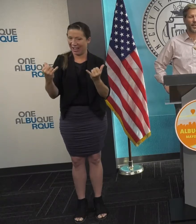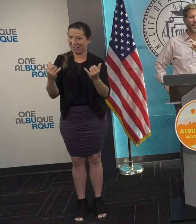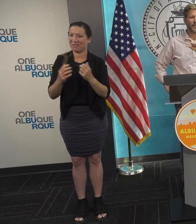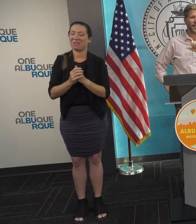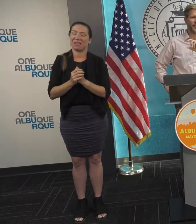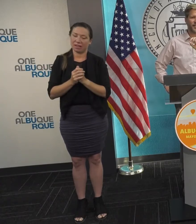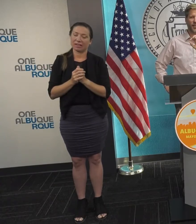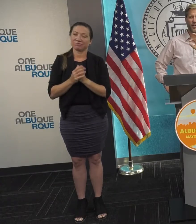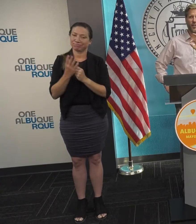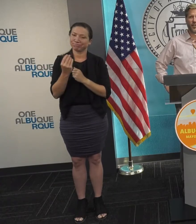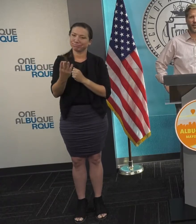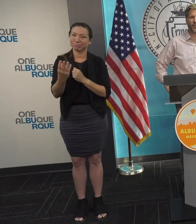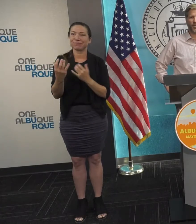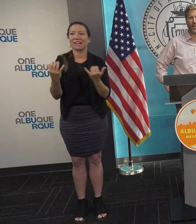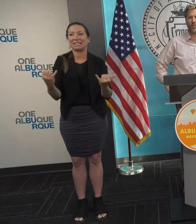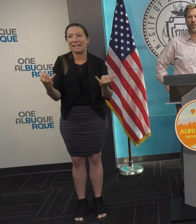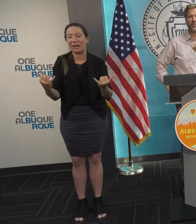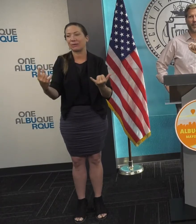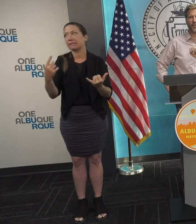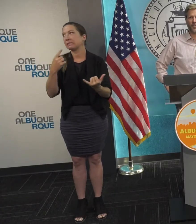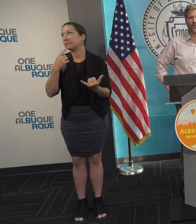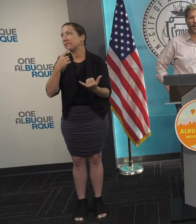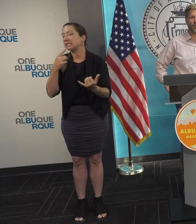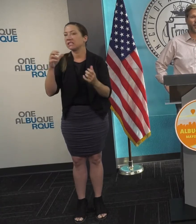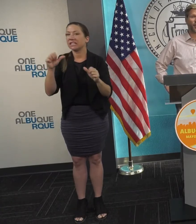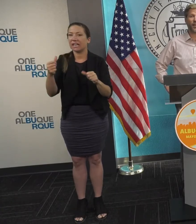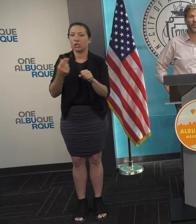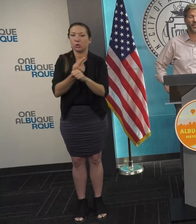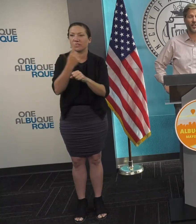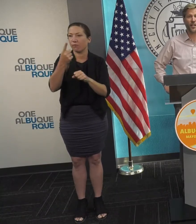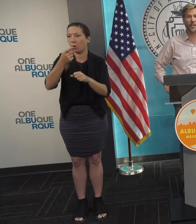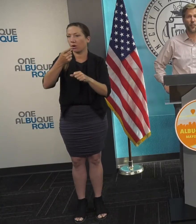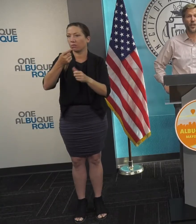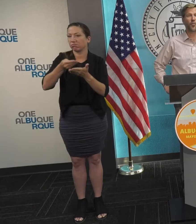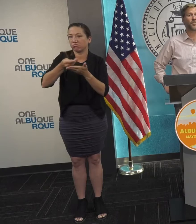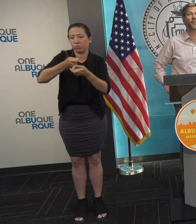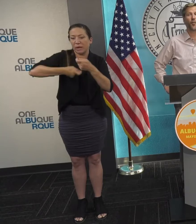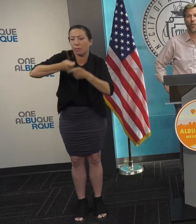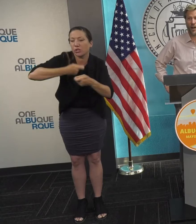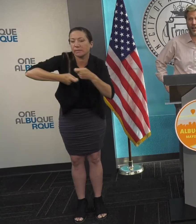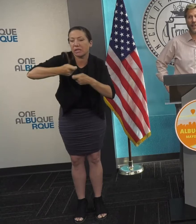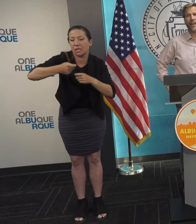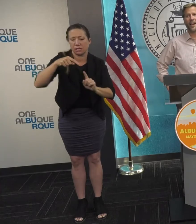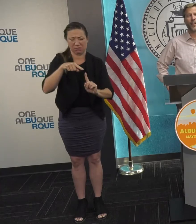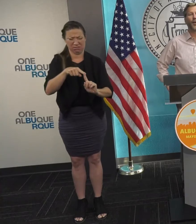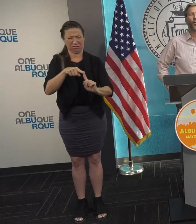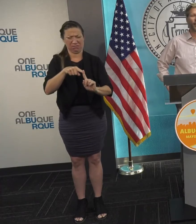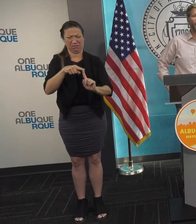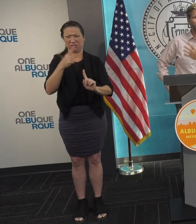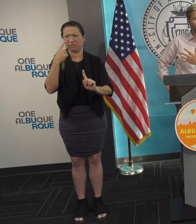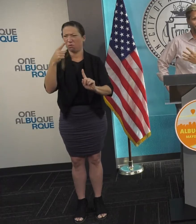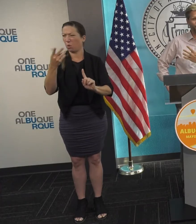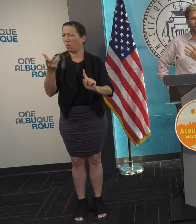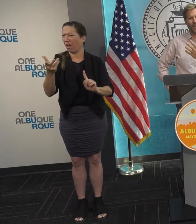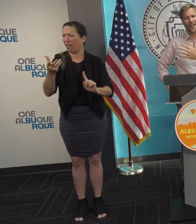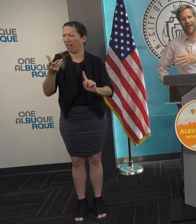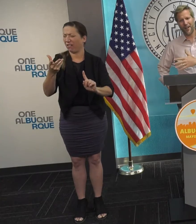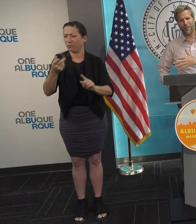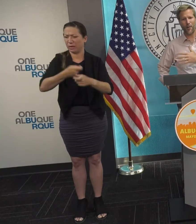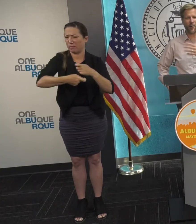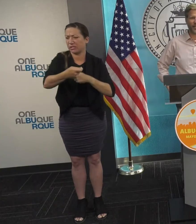of, it says, you can use it for reimbursement or for the following. Well, the question is, reimbursement for what? And what